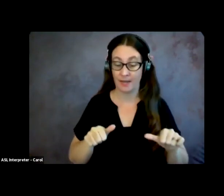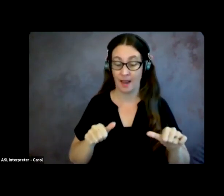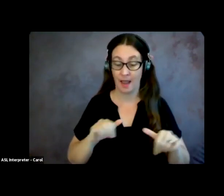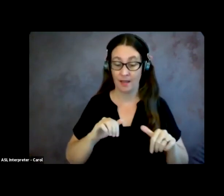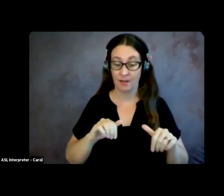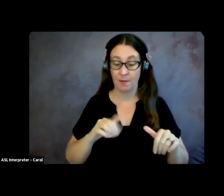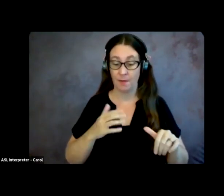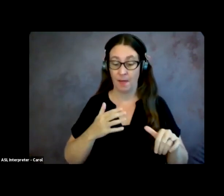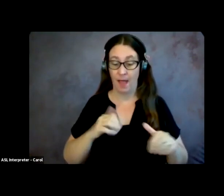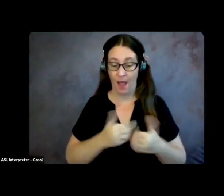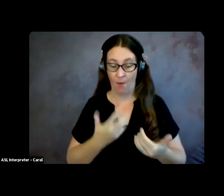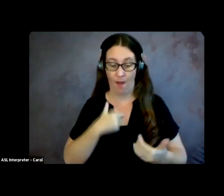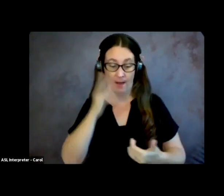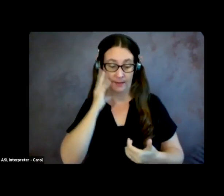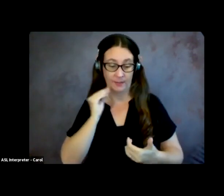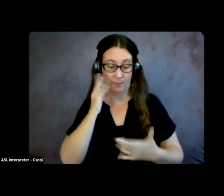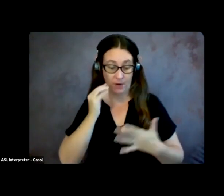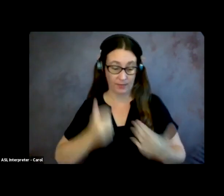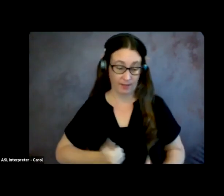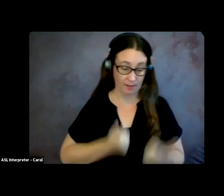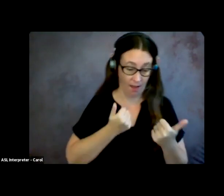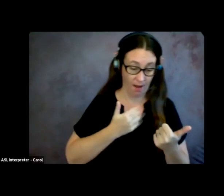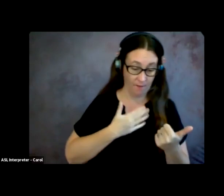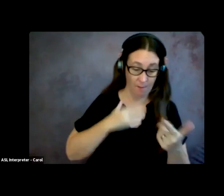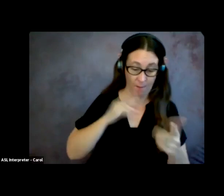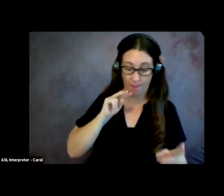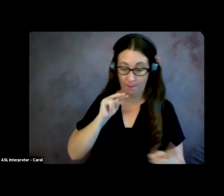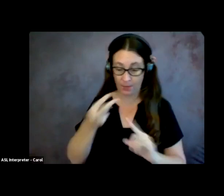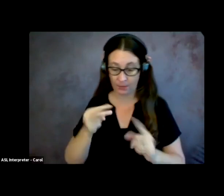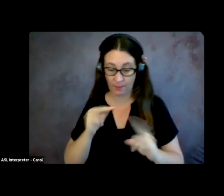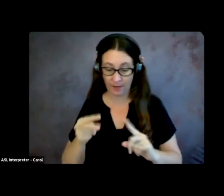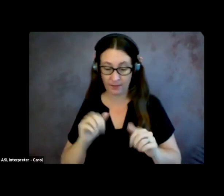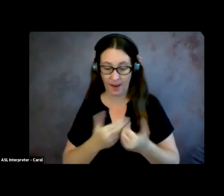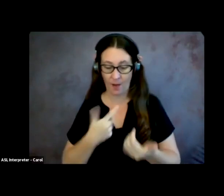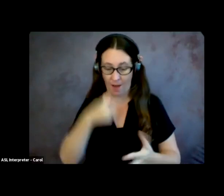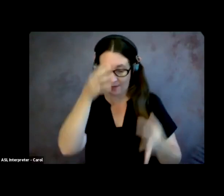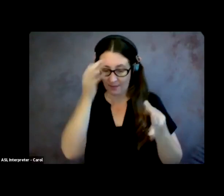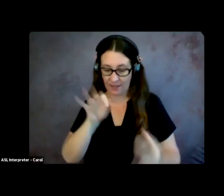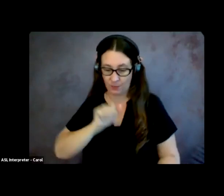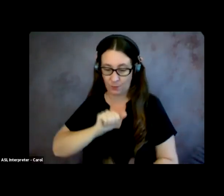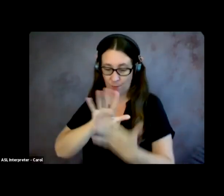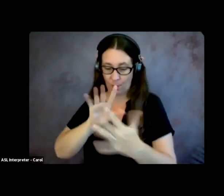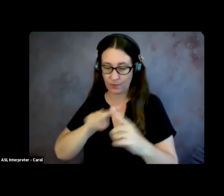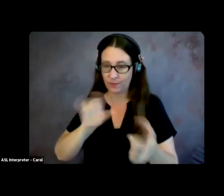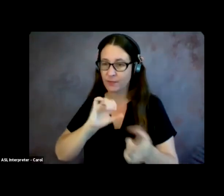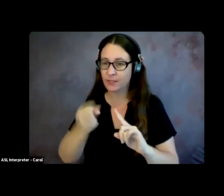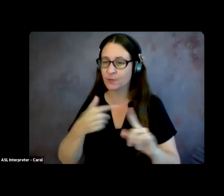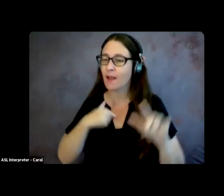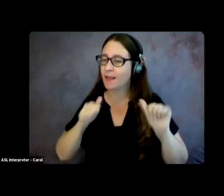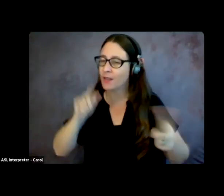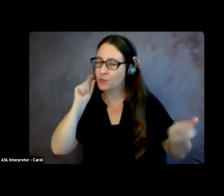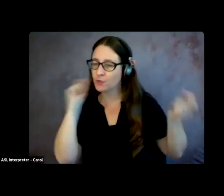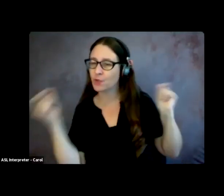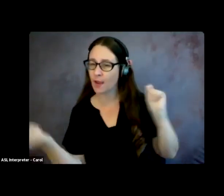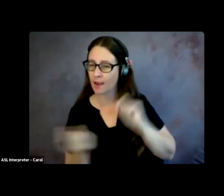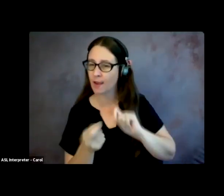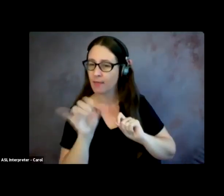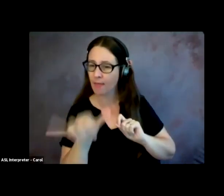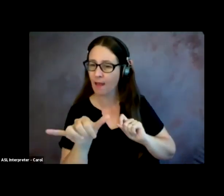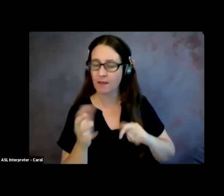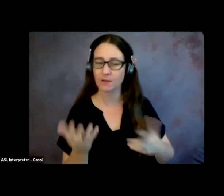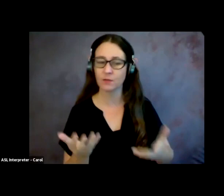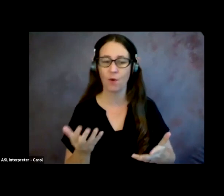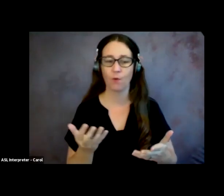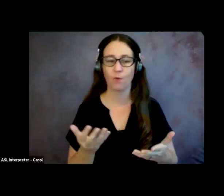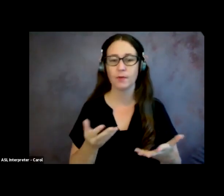my perspective, and how I choose to approach different situations. Access to a positive mindset has given me the ability